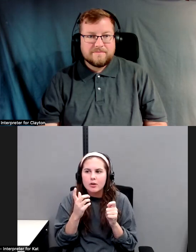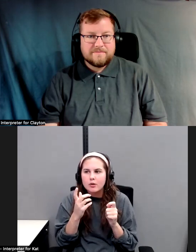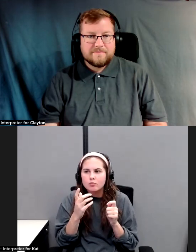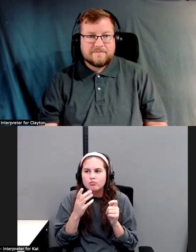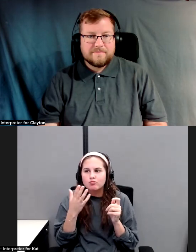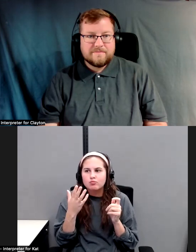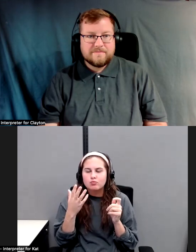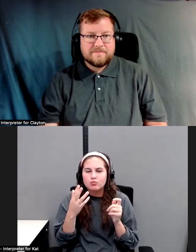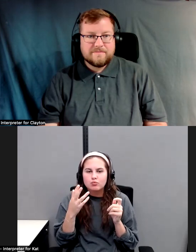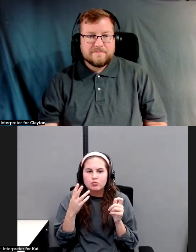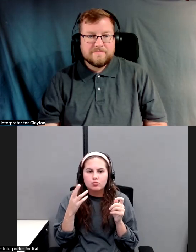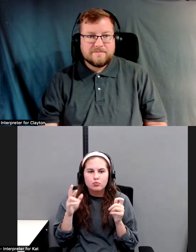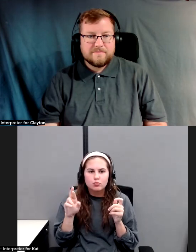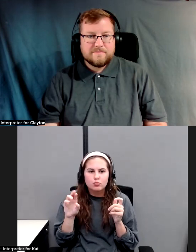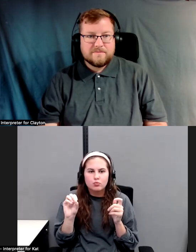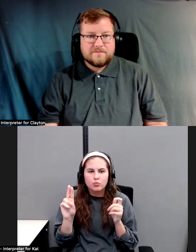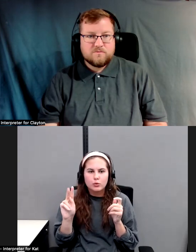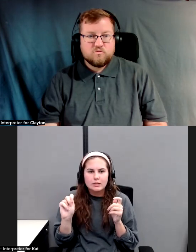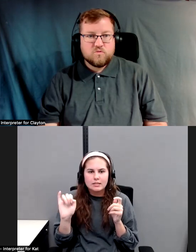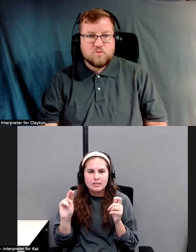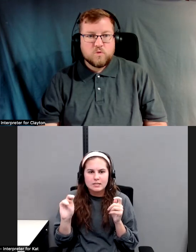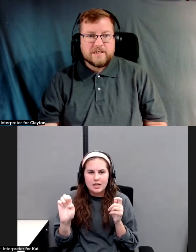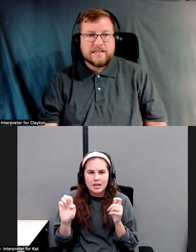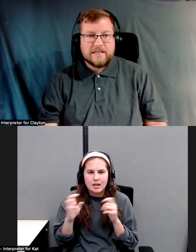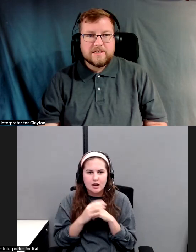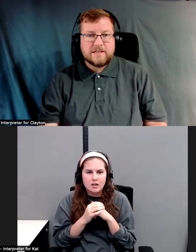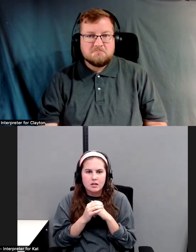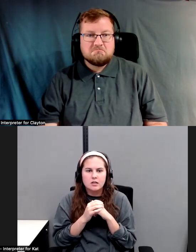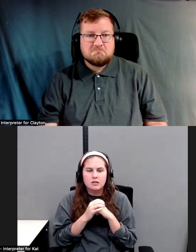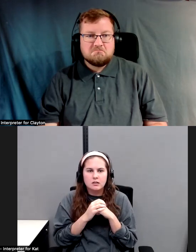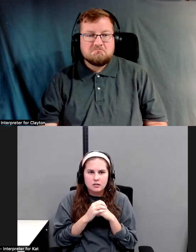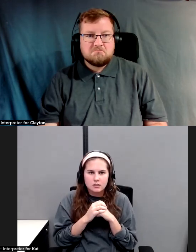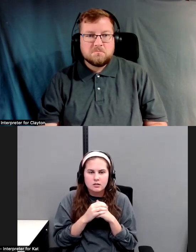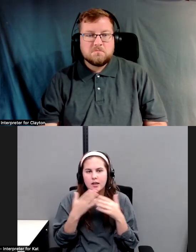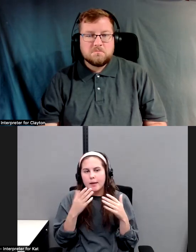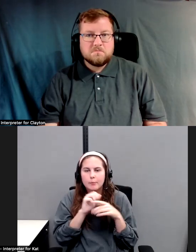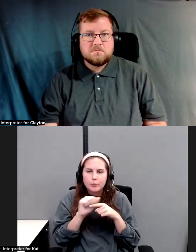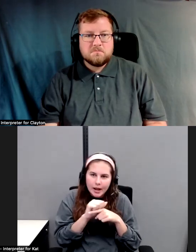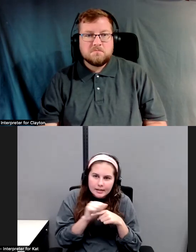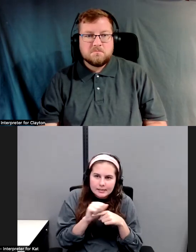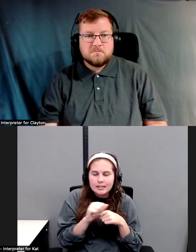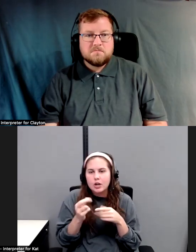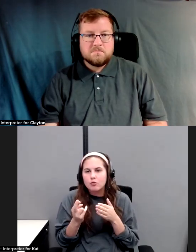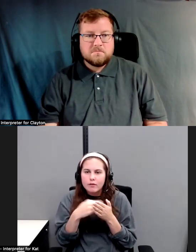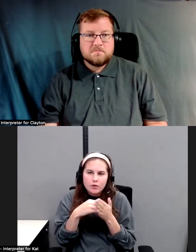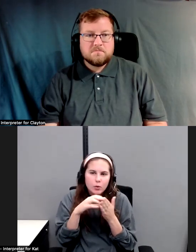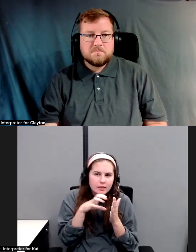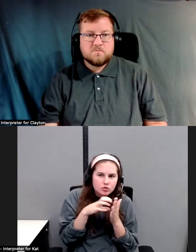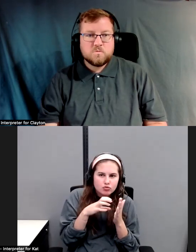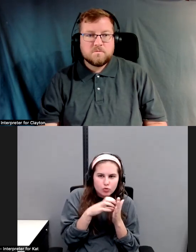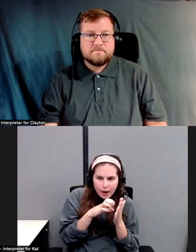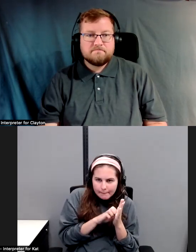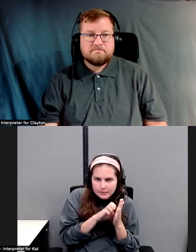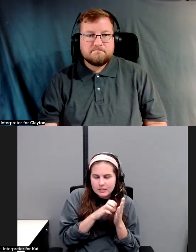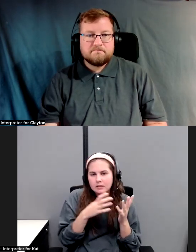routine. I couldn't think of a word. A specific routine of practicing and reviewing the script with the line when the